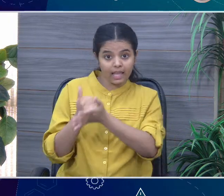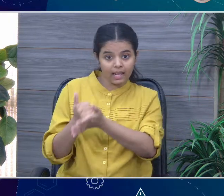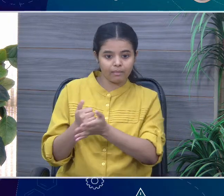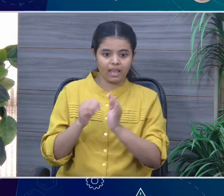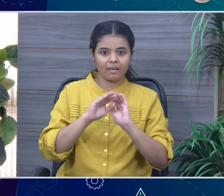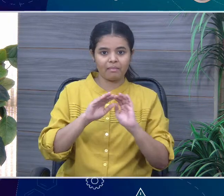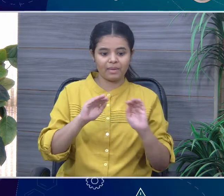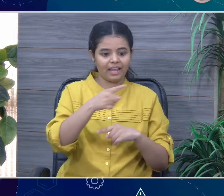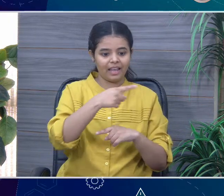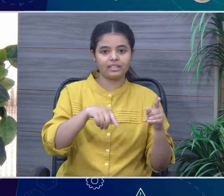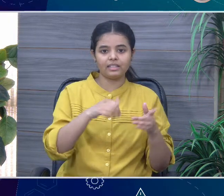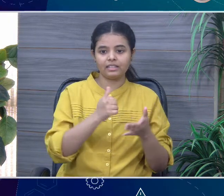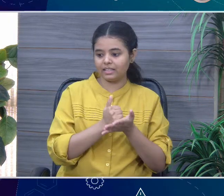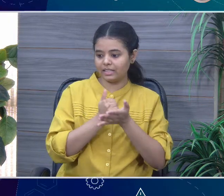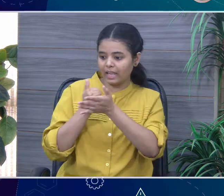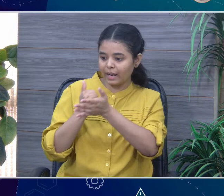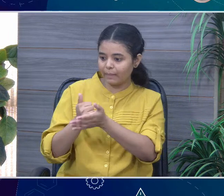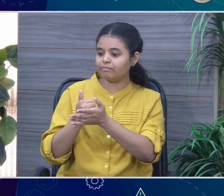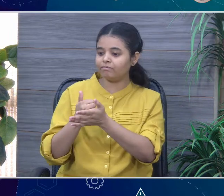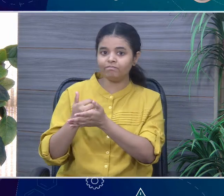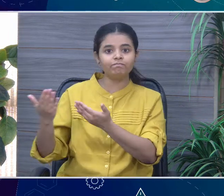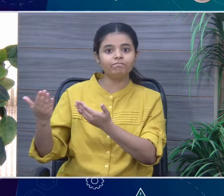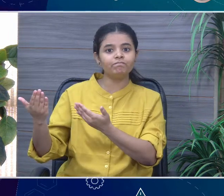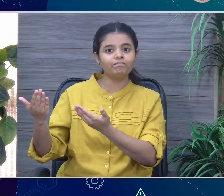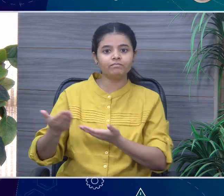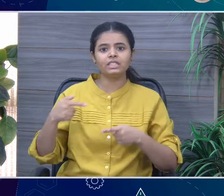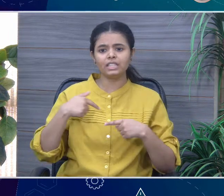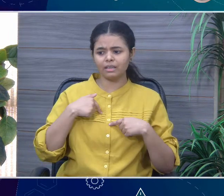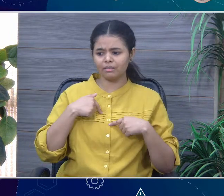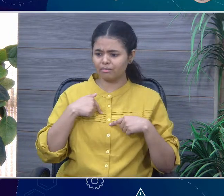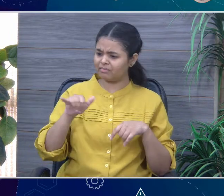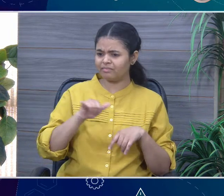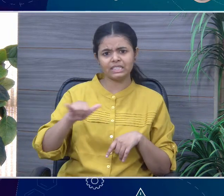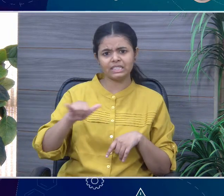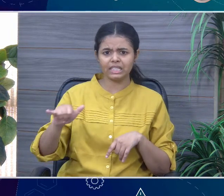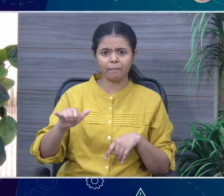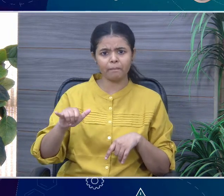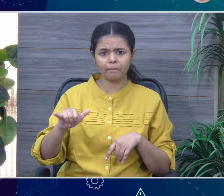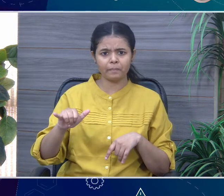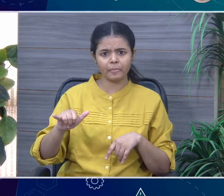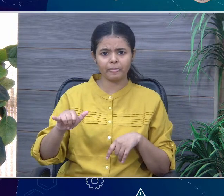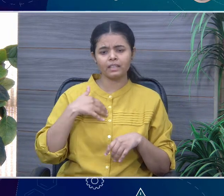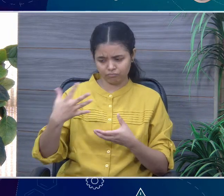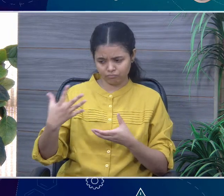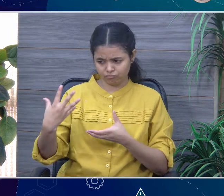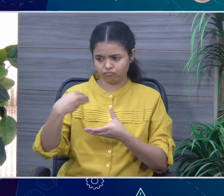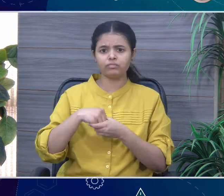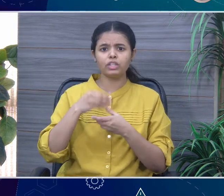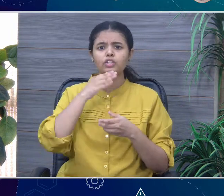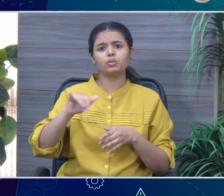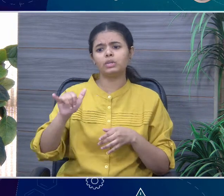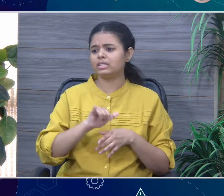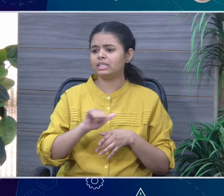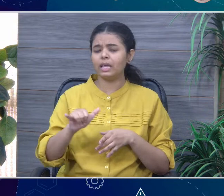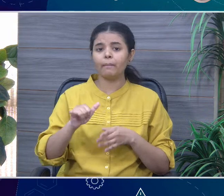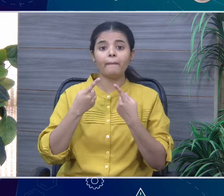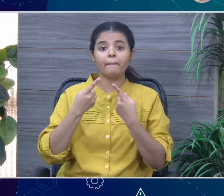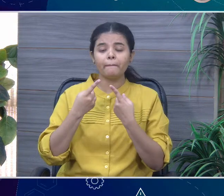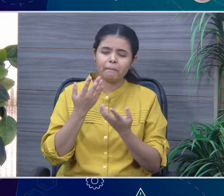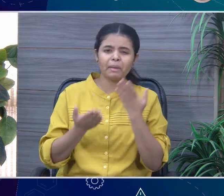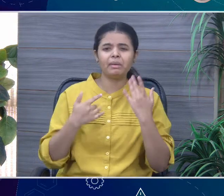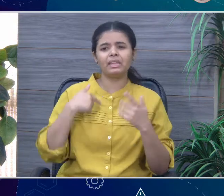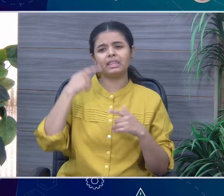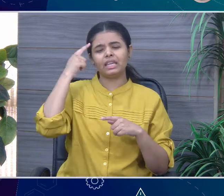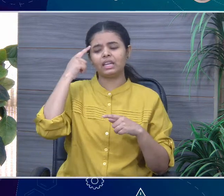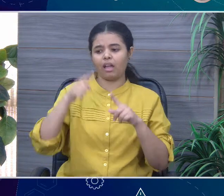to make them feel that you are a part of us, although we all are different from each other, and you also can help